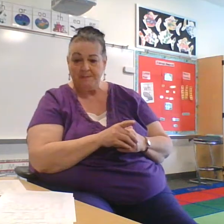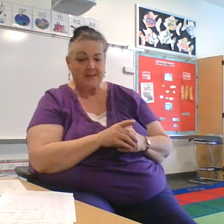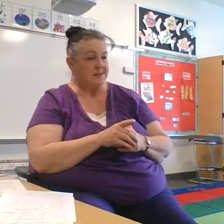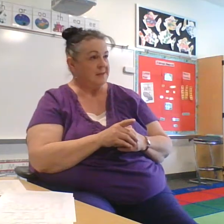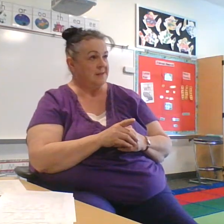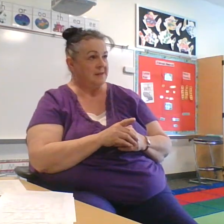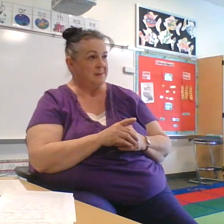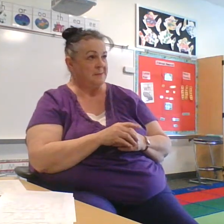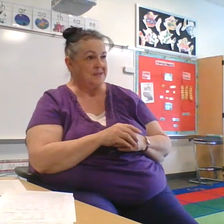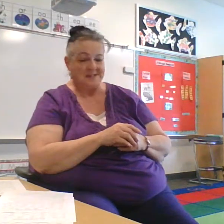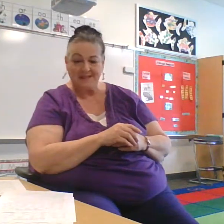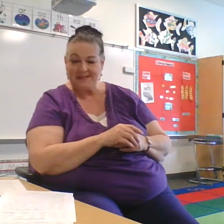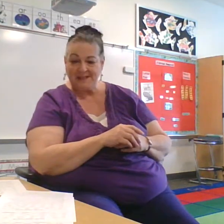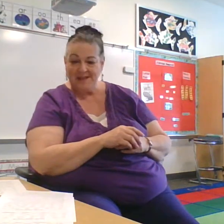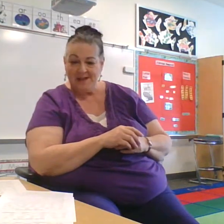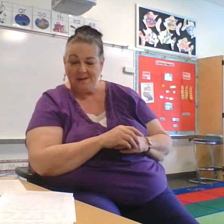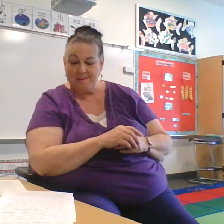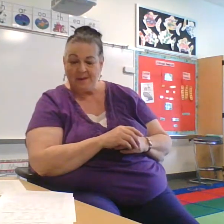missed a couple lessons. But